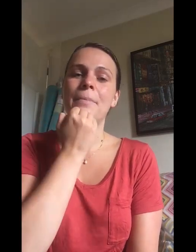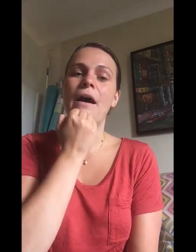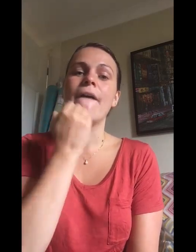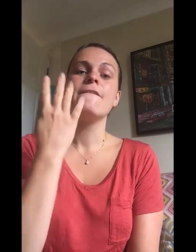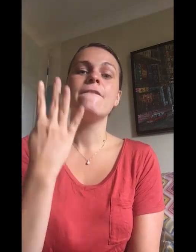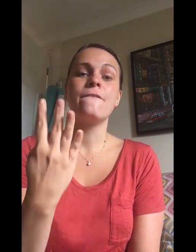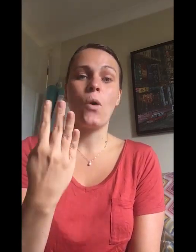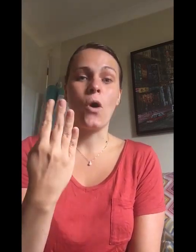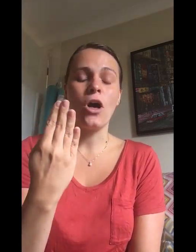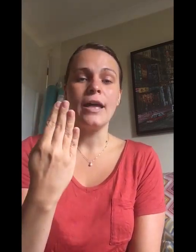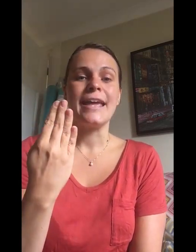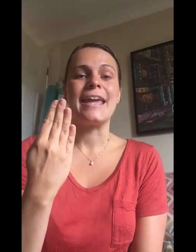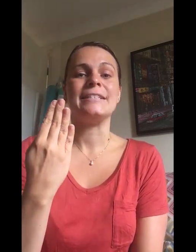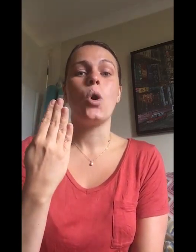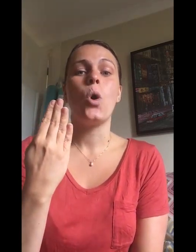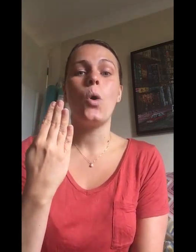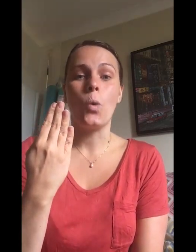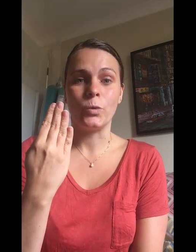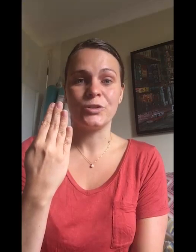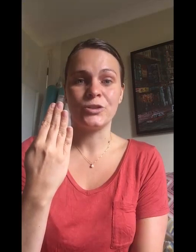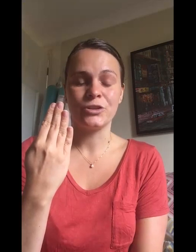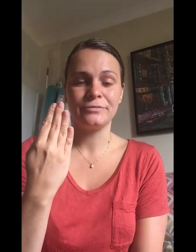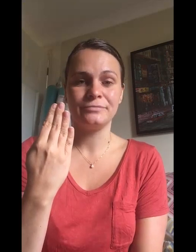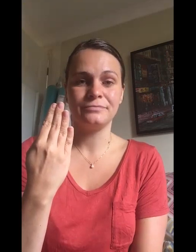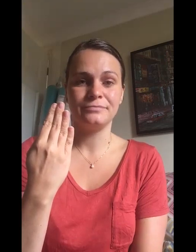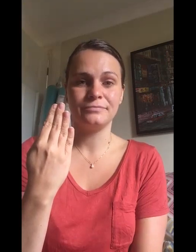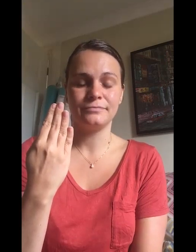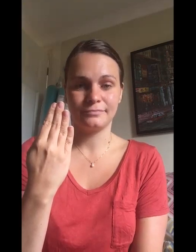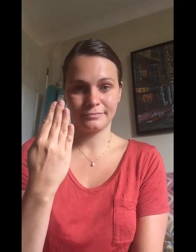Number 4 is horse.